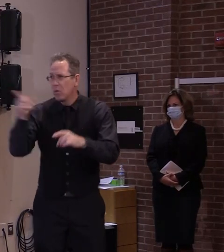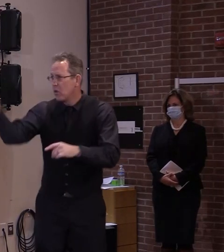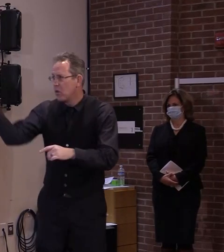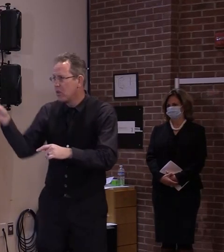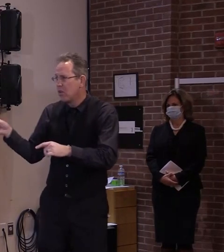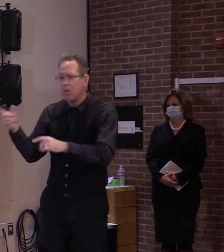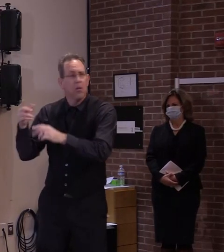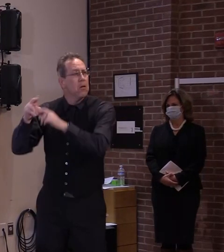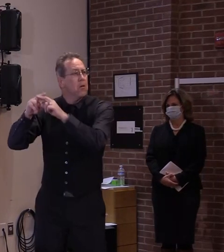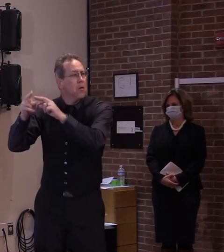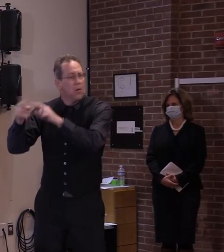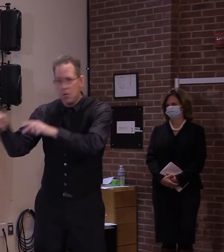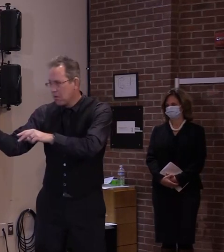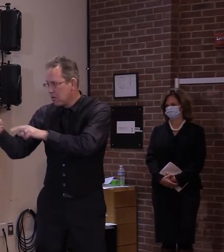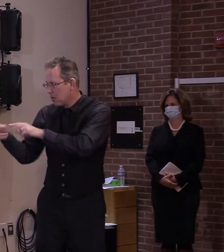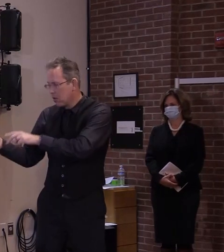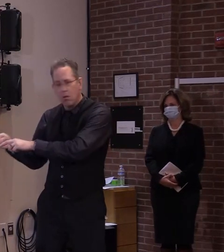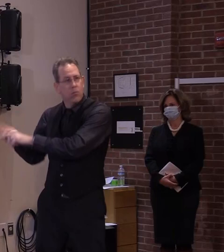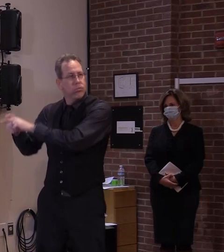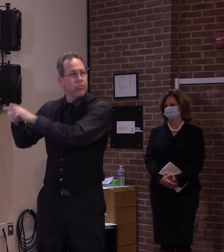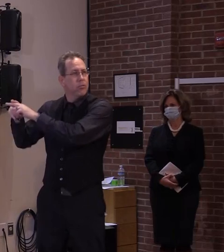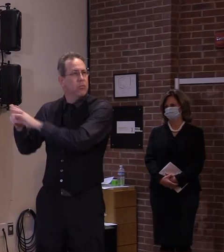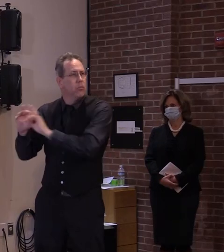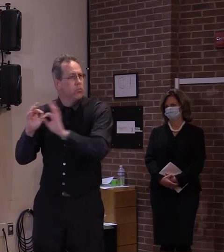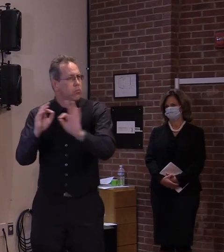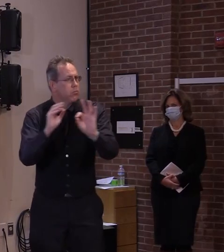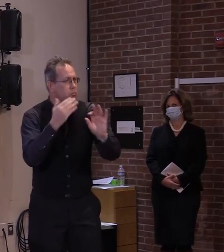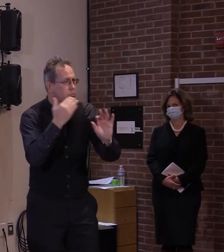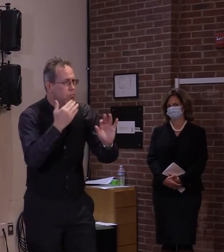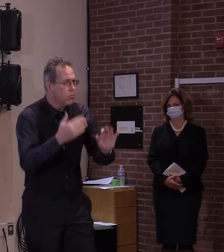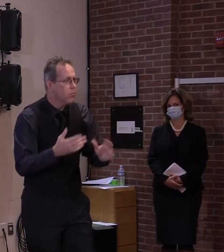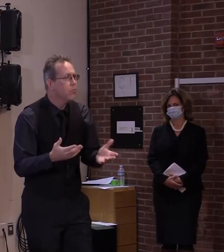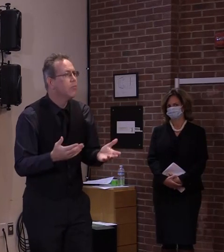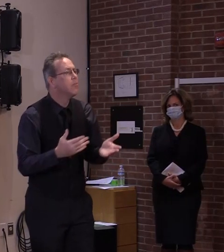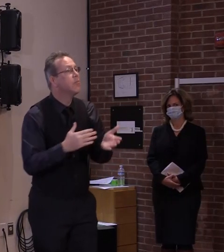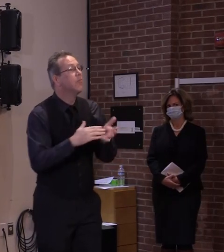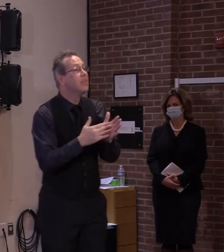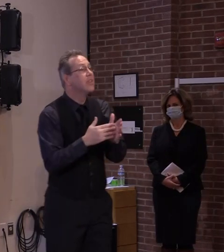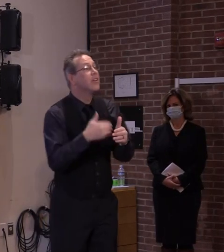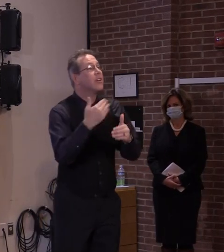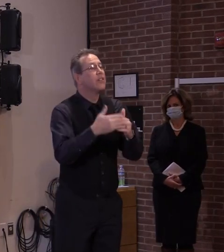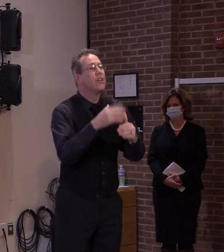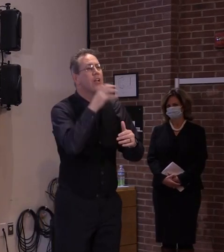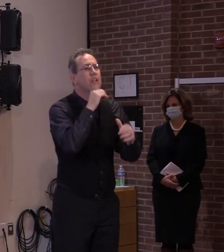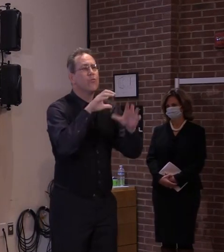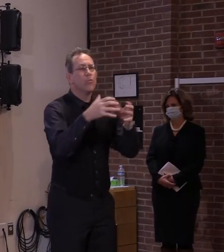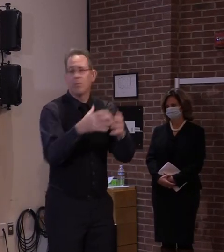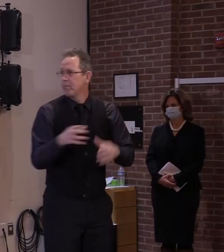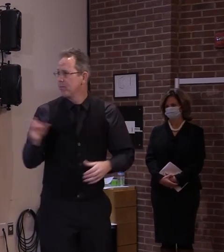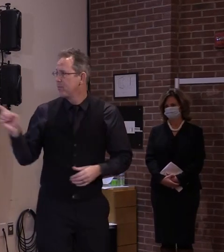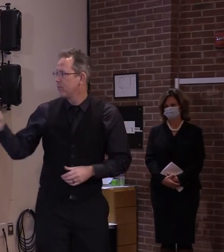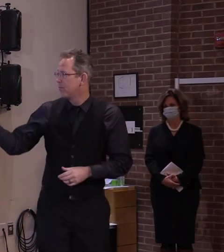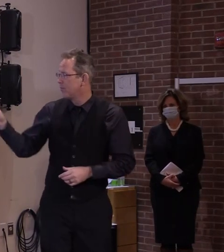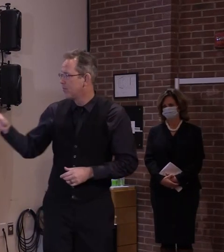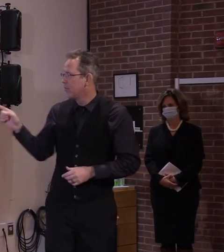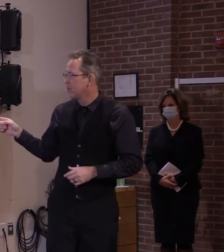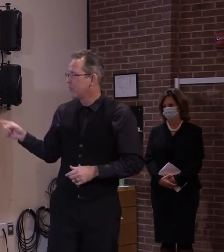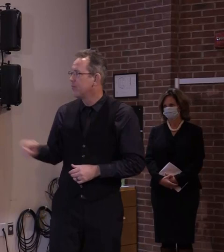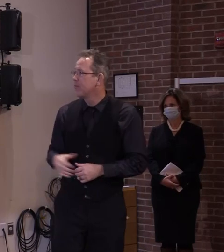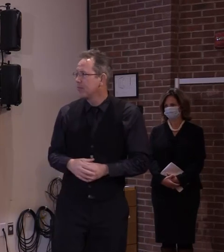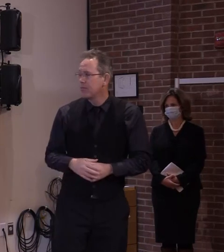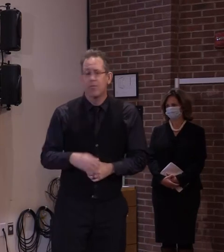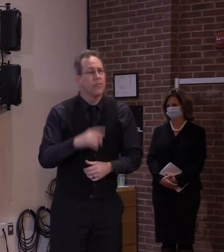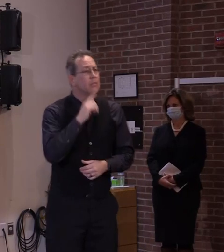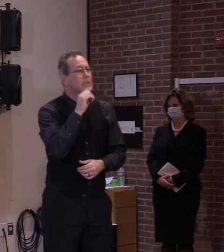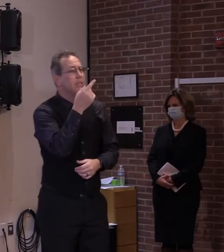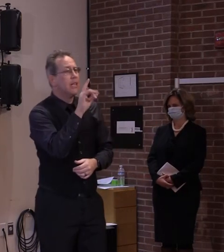And the story is similar for adults as well, between 18 and 64 years old. You'll see that there's a 46 times difference between those